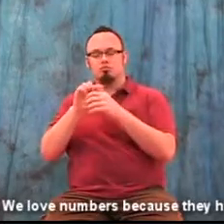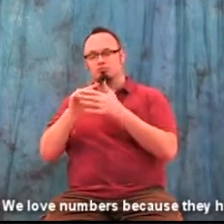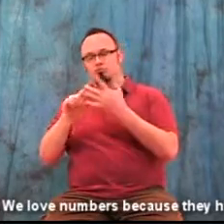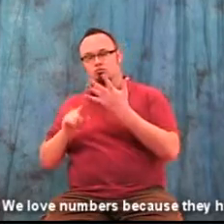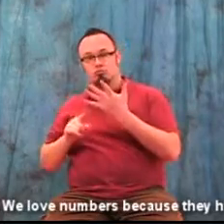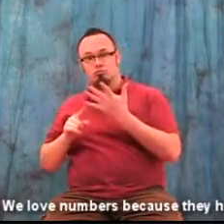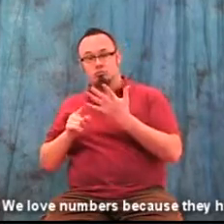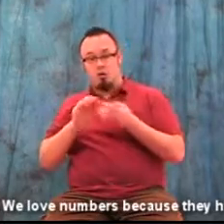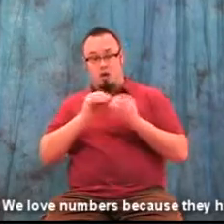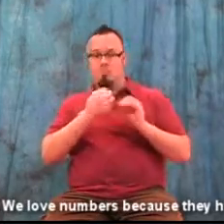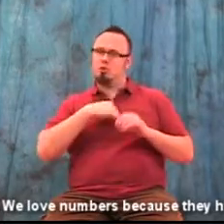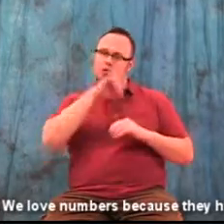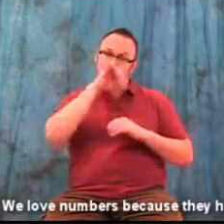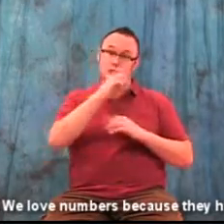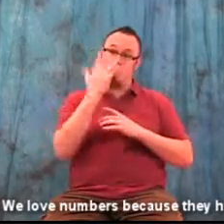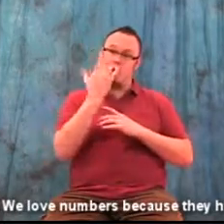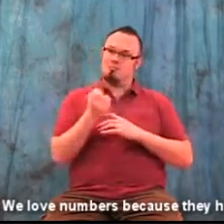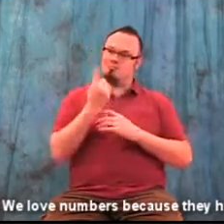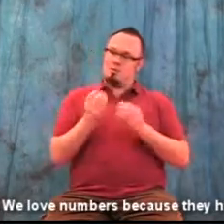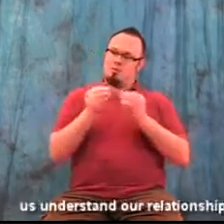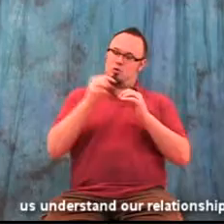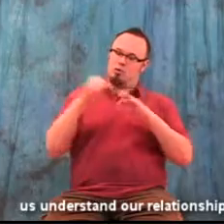they help us understand our relationship with our Creator.